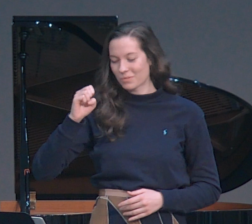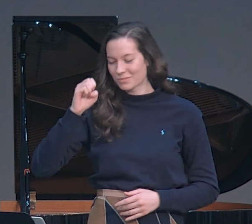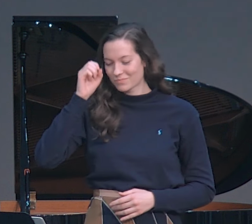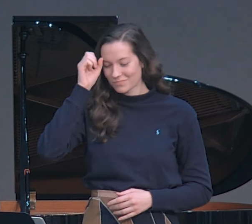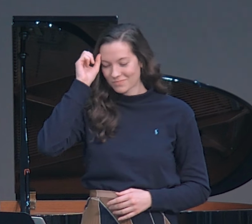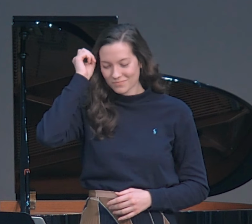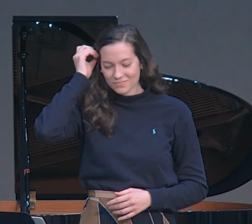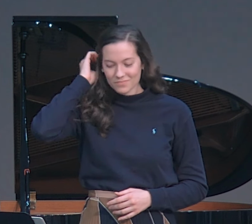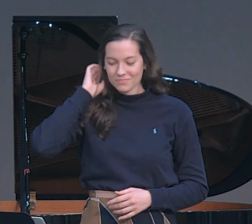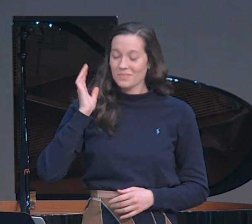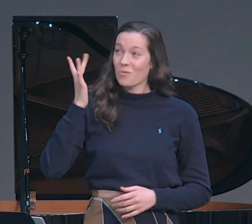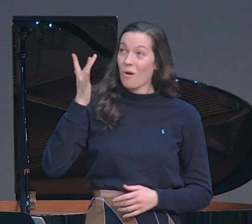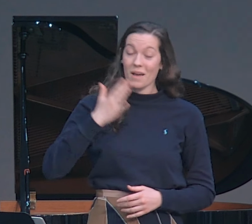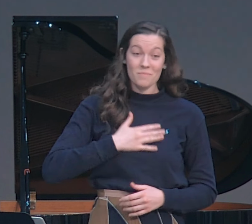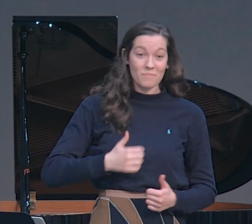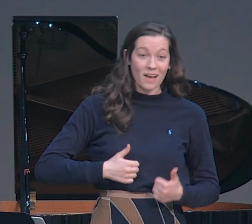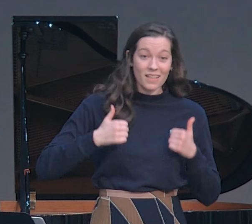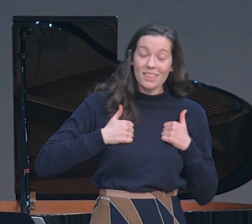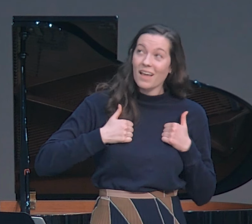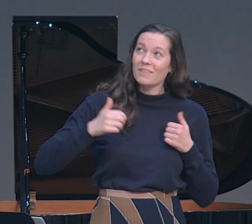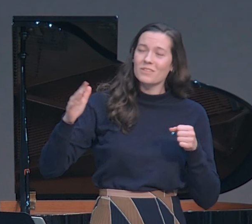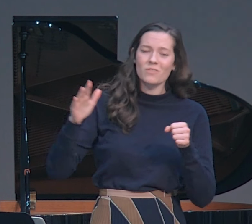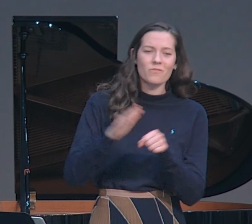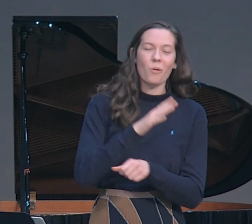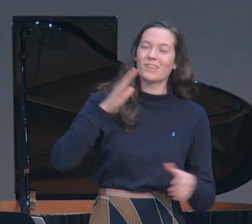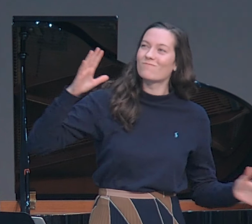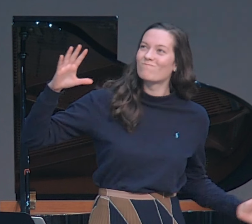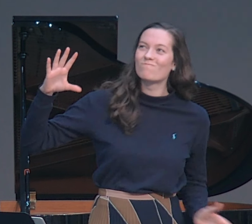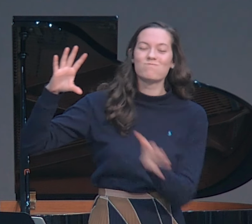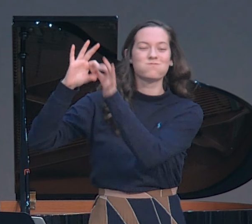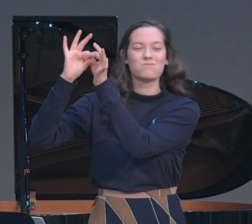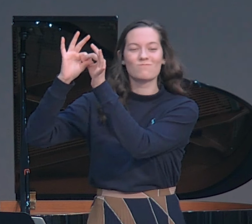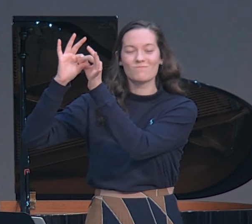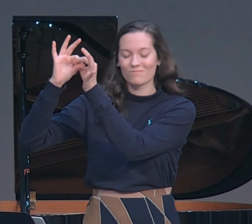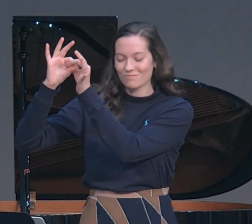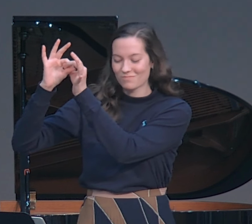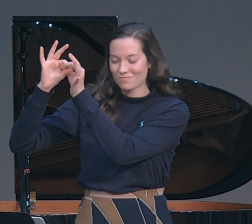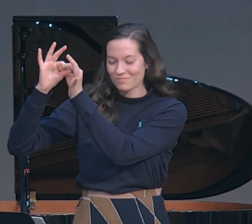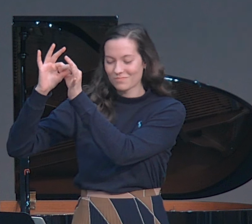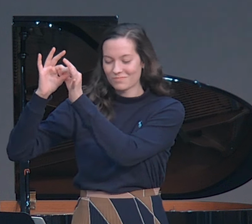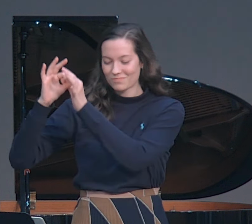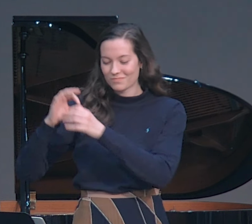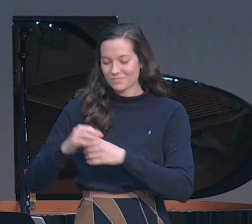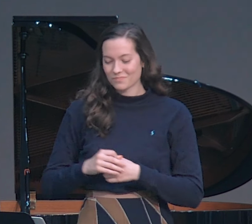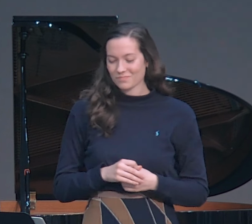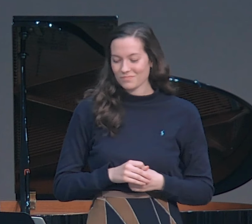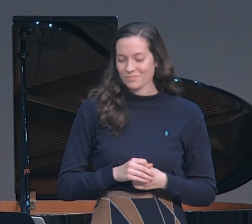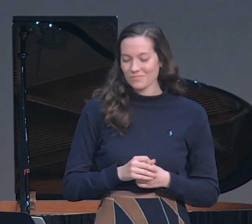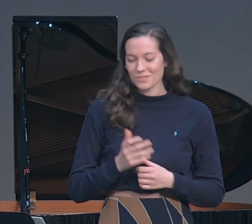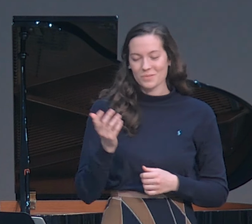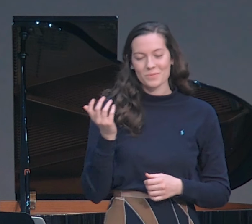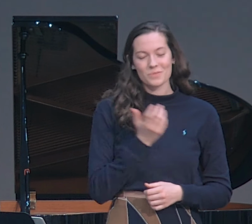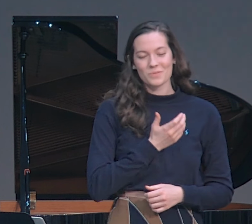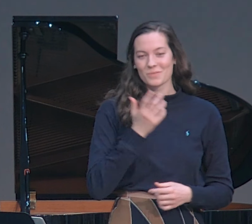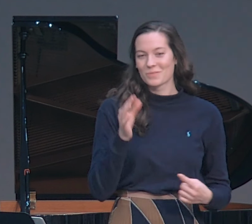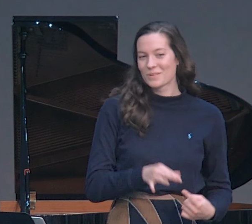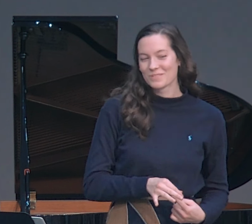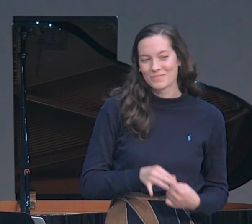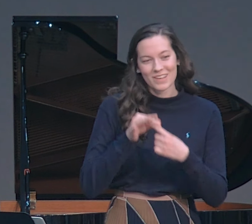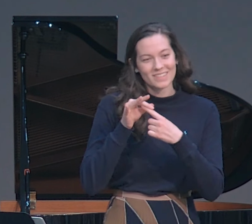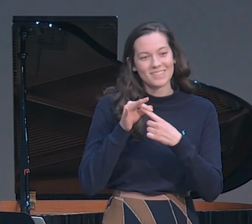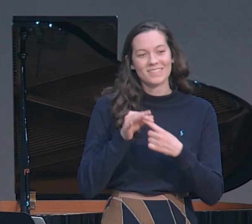Jesus. For my life is wholly bound to His. Oh,